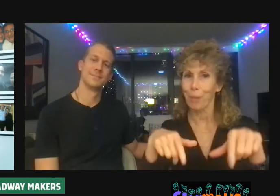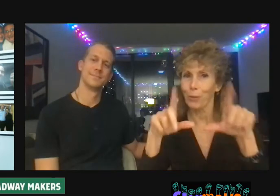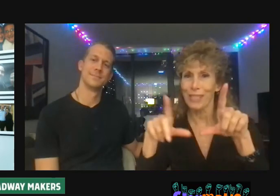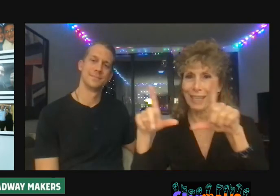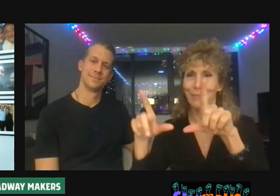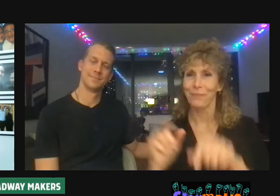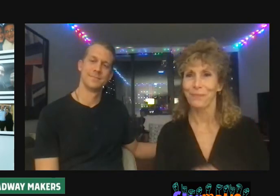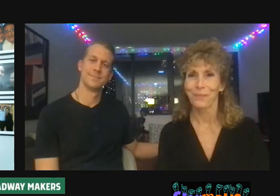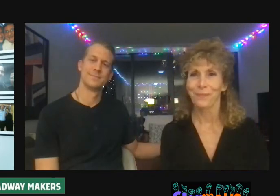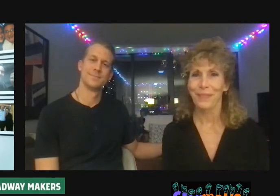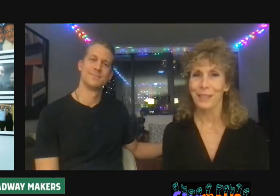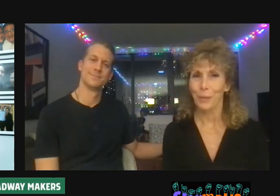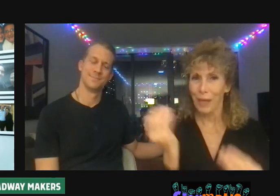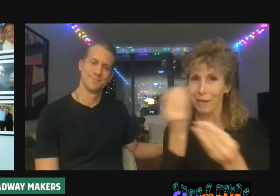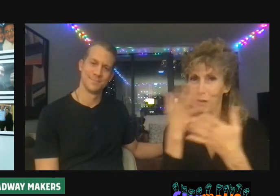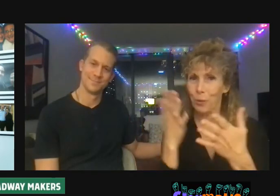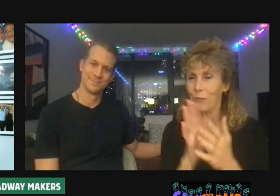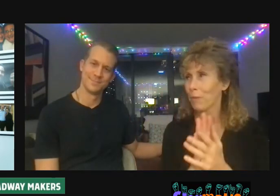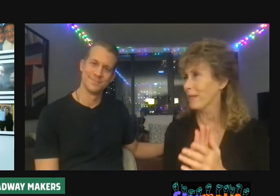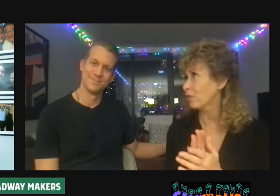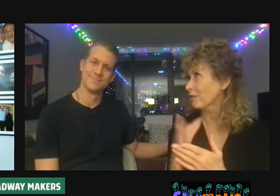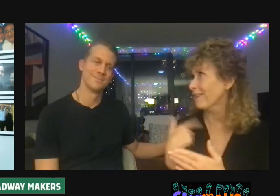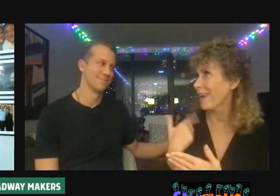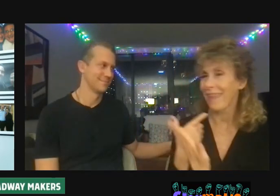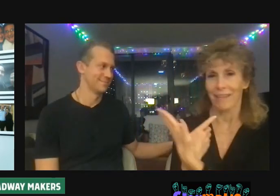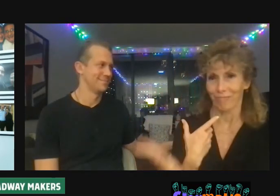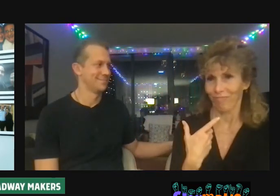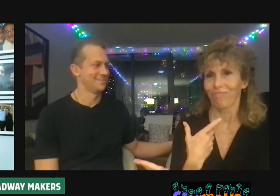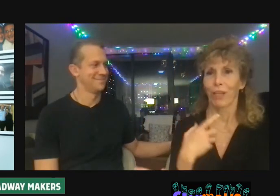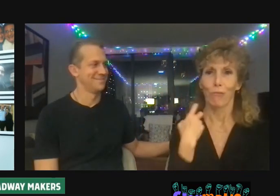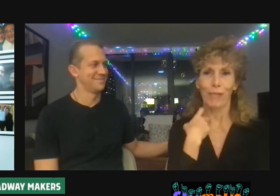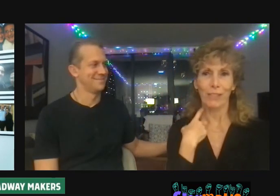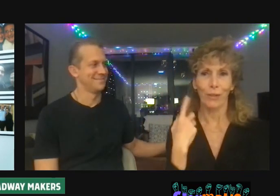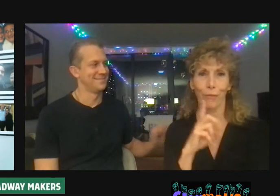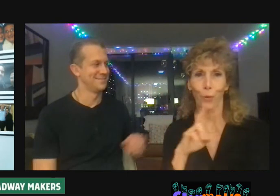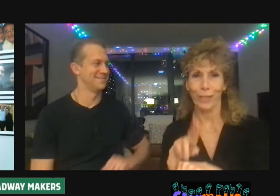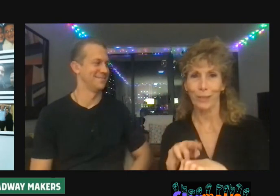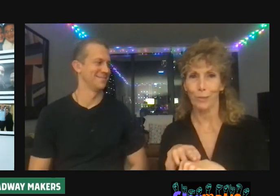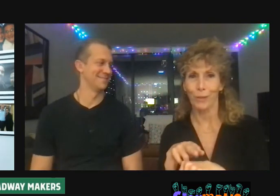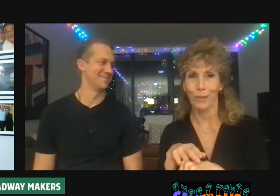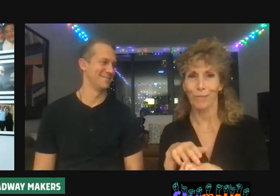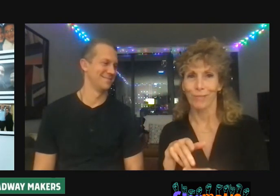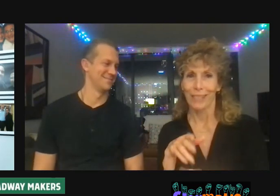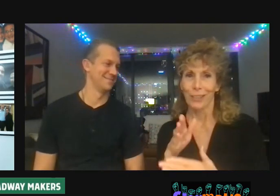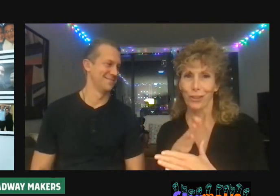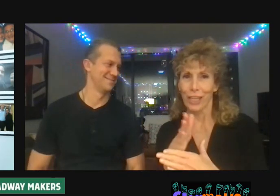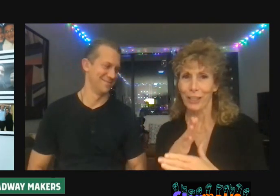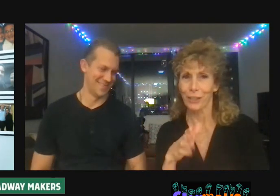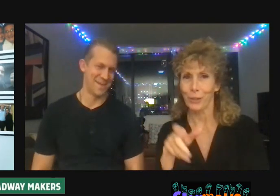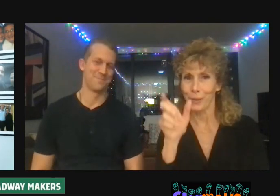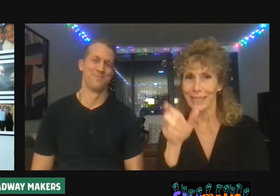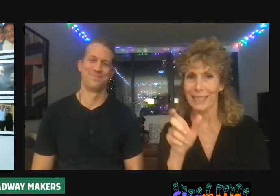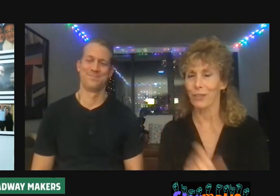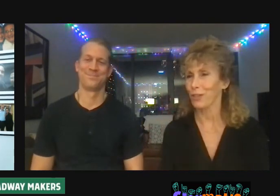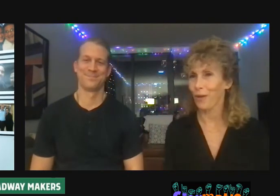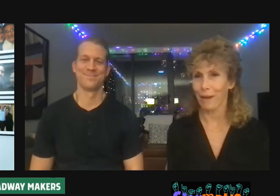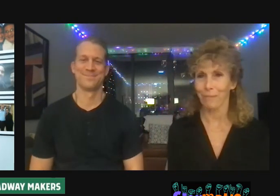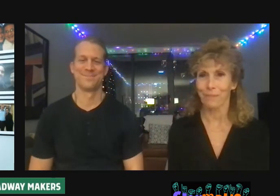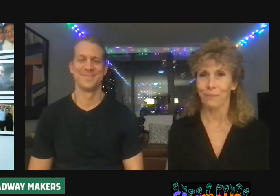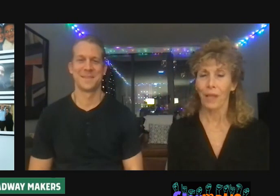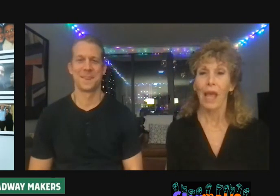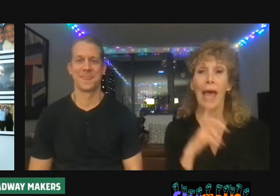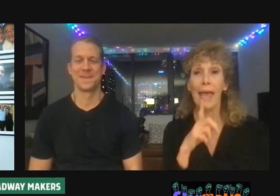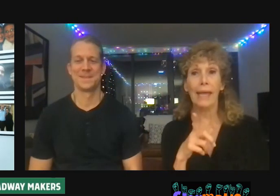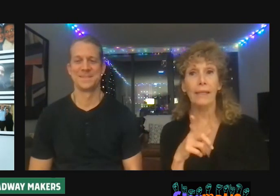regularly posting. So we'll have new information, and then Russell, of course, will share to his